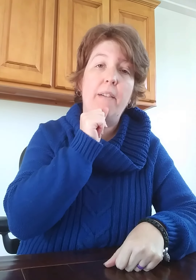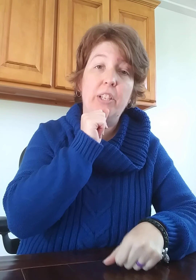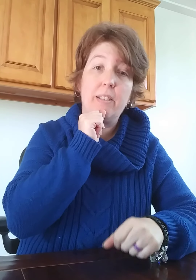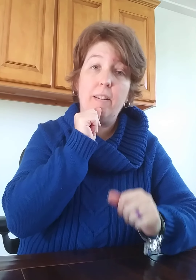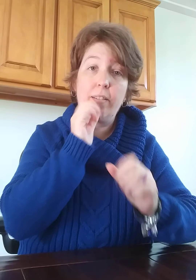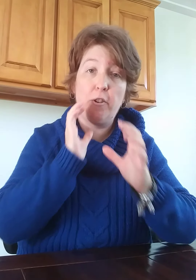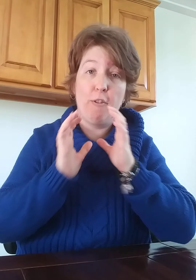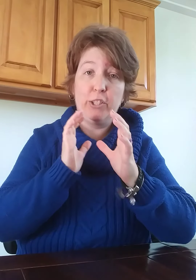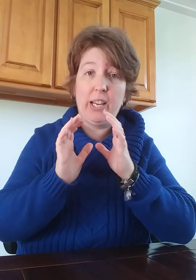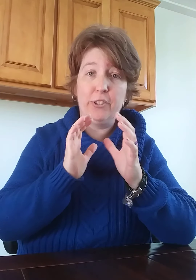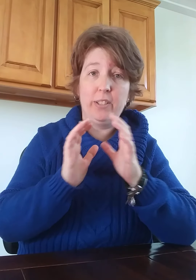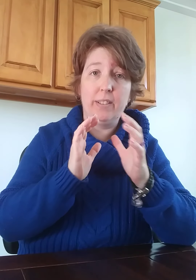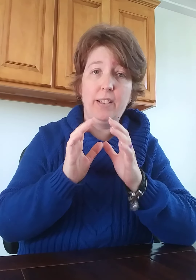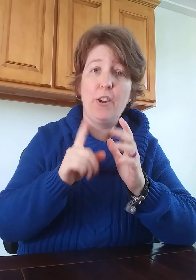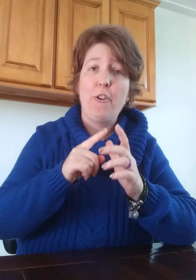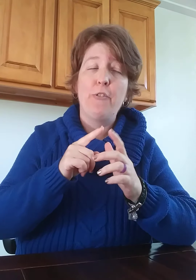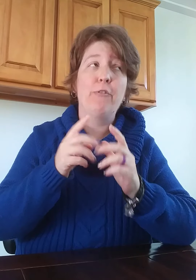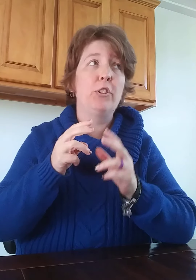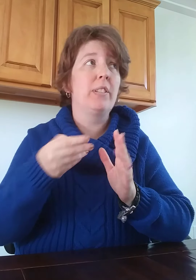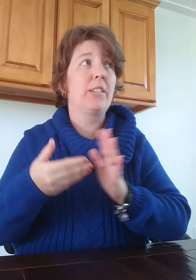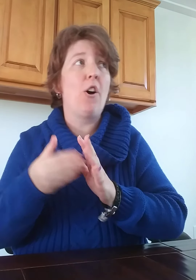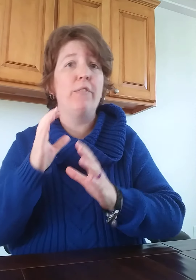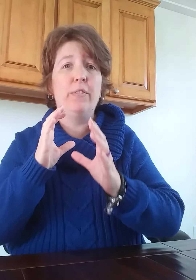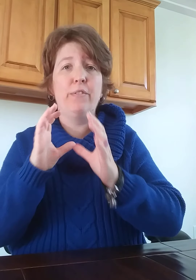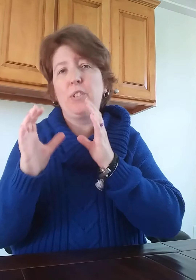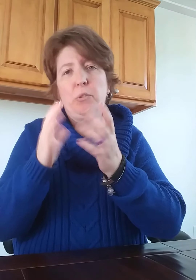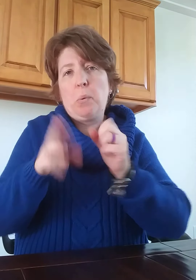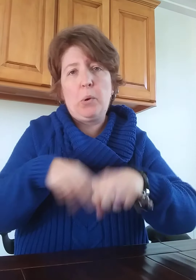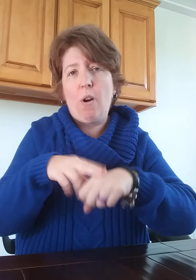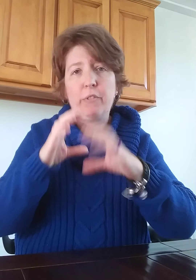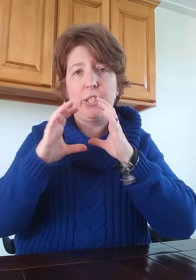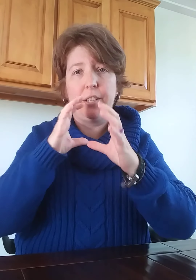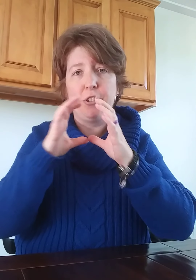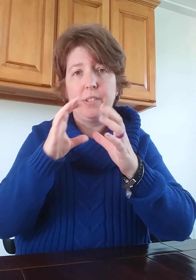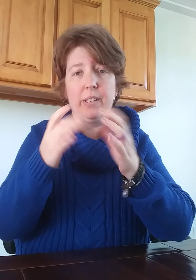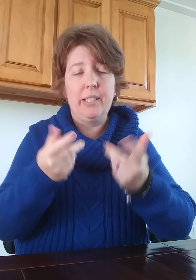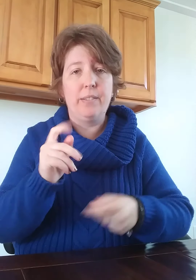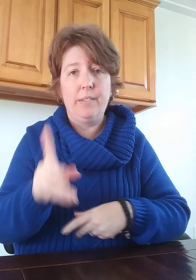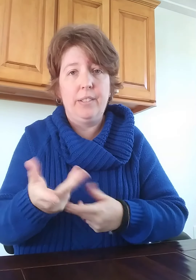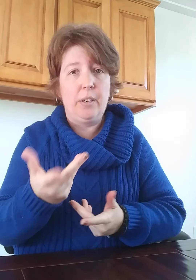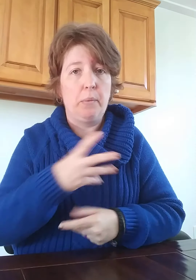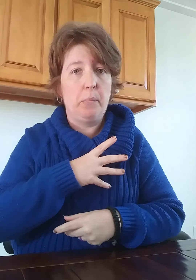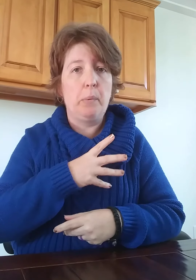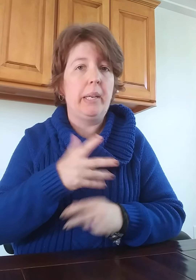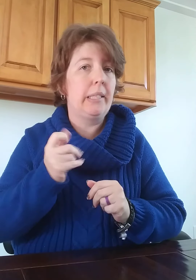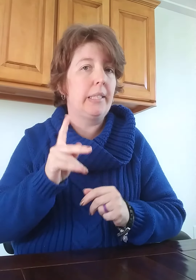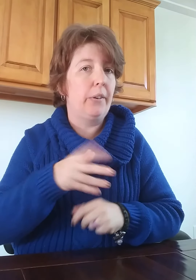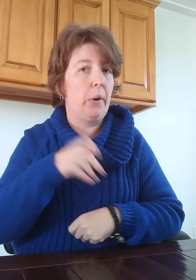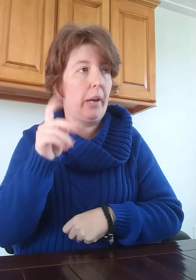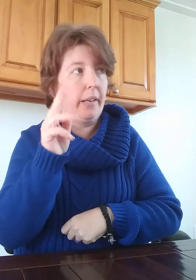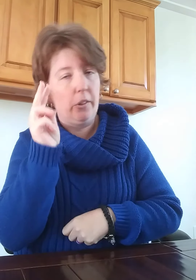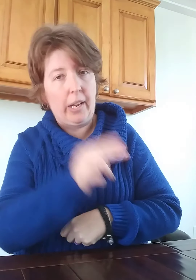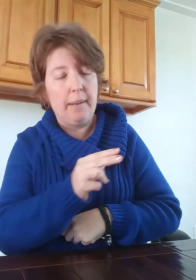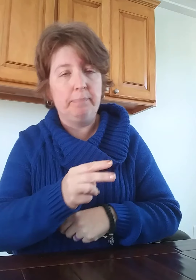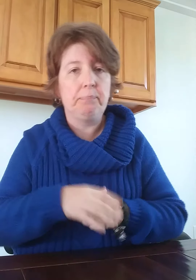private conversations versus normal conversations that it's, you know, would be considered okay to look at.